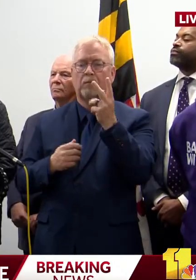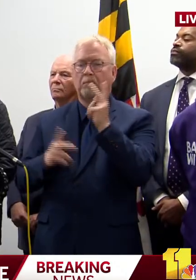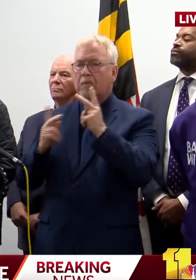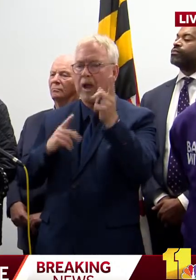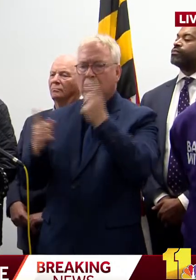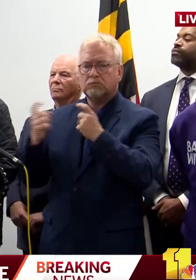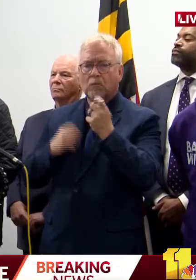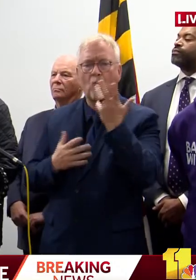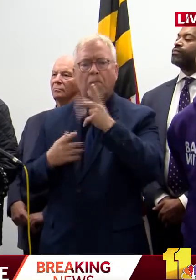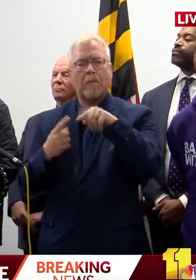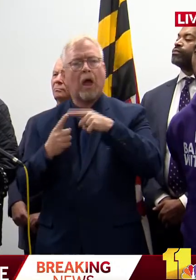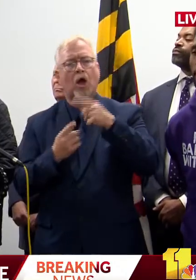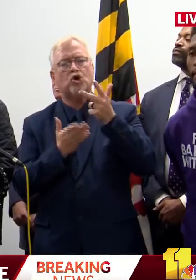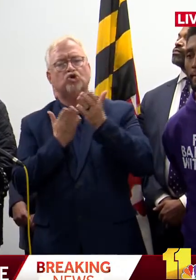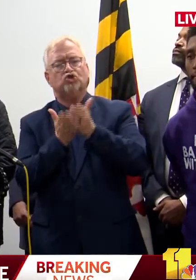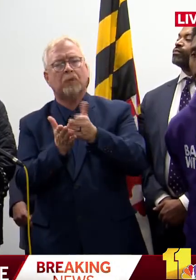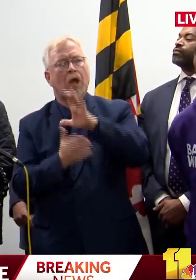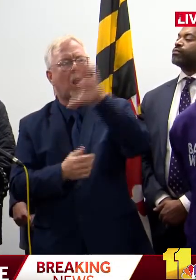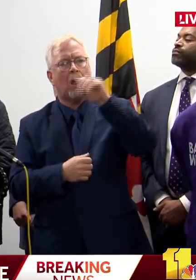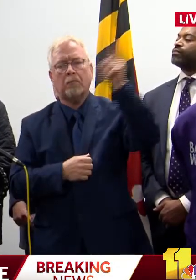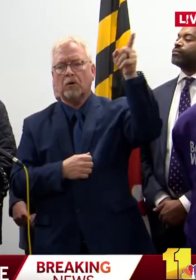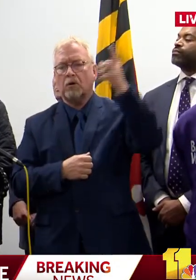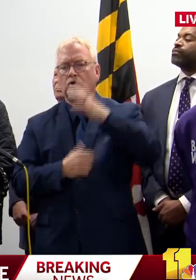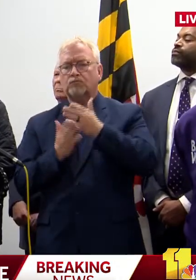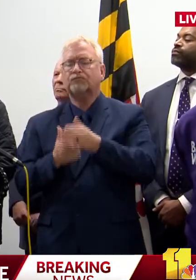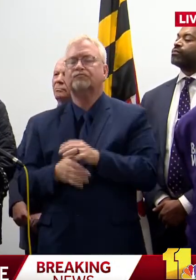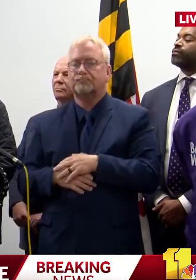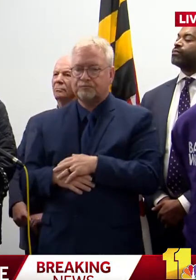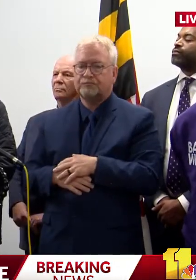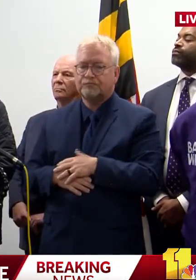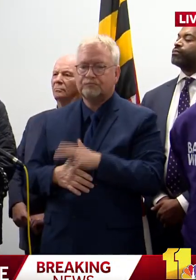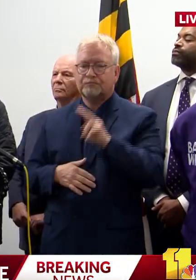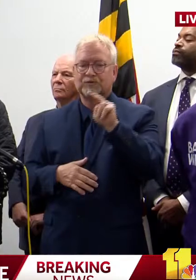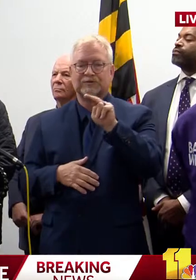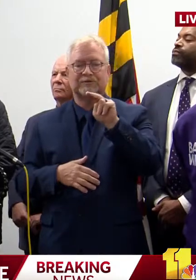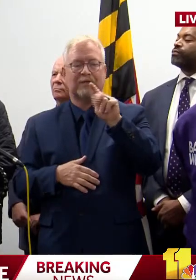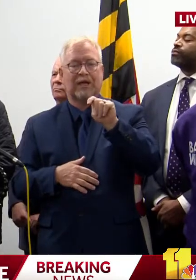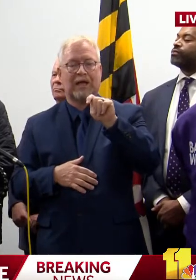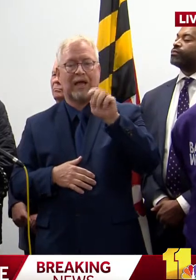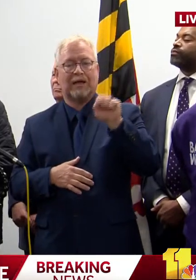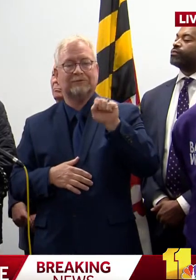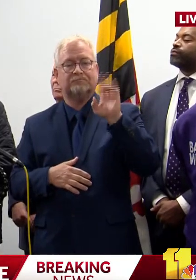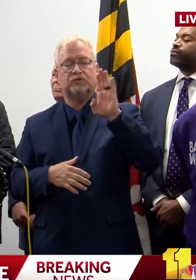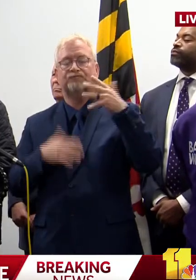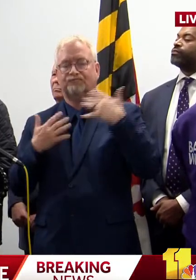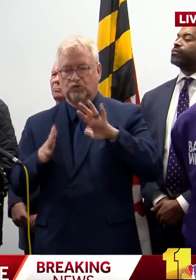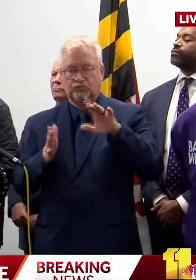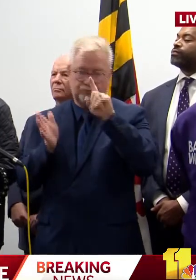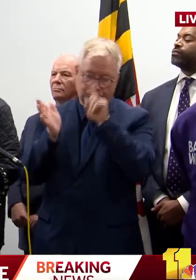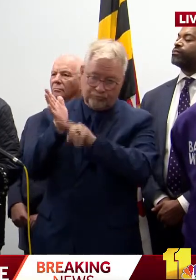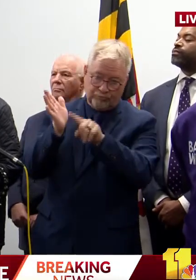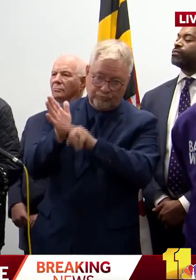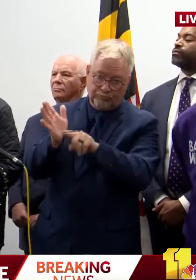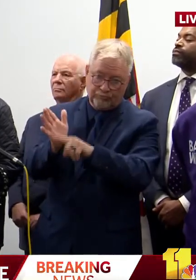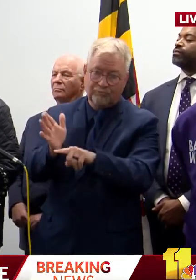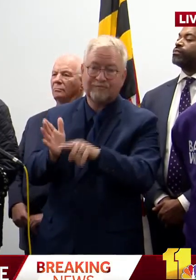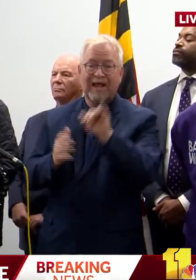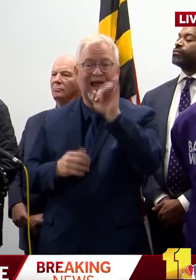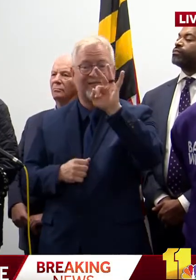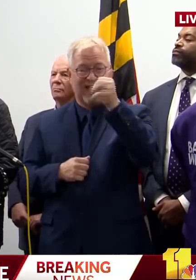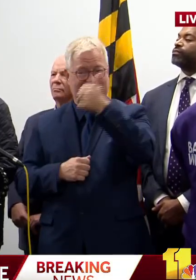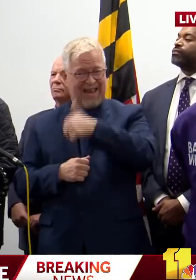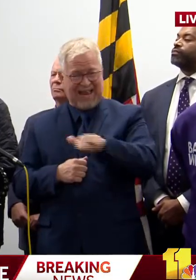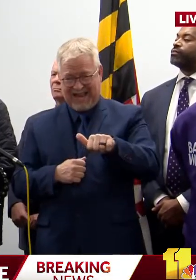as the NTSB conducts its review, we'll have a better idea of exactly what happened. And if anybody